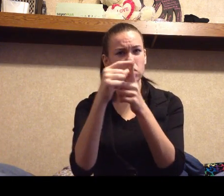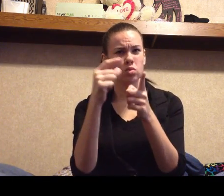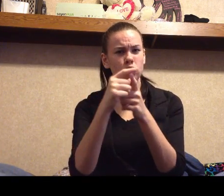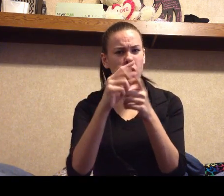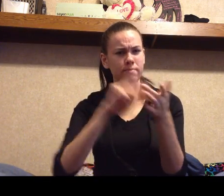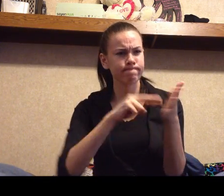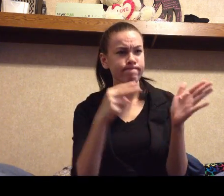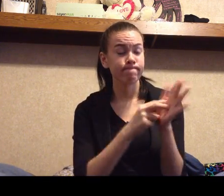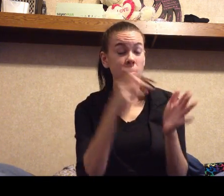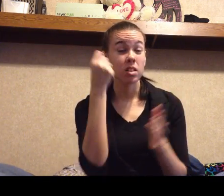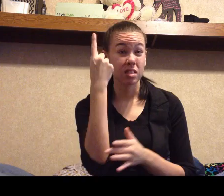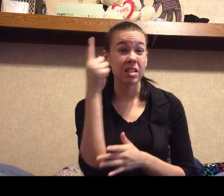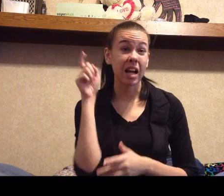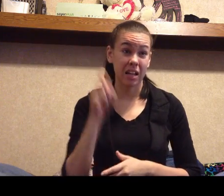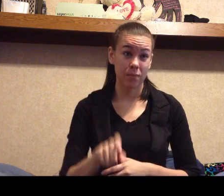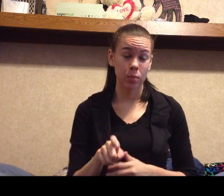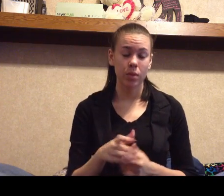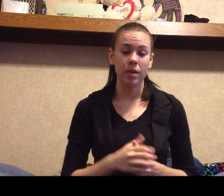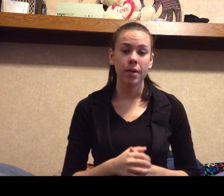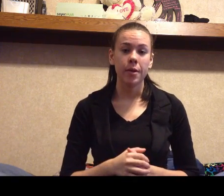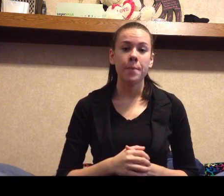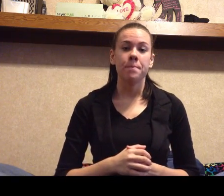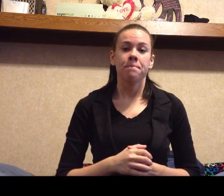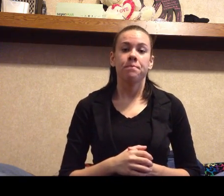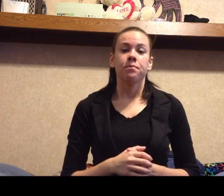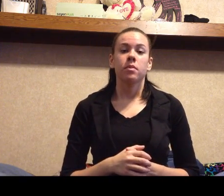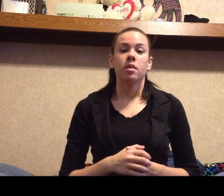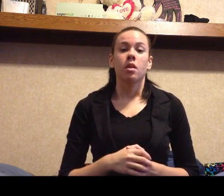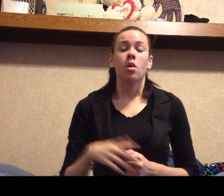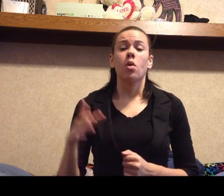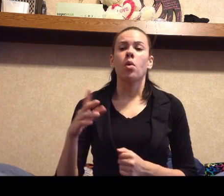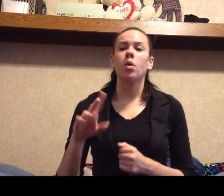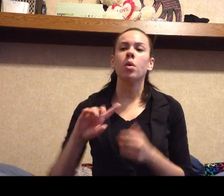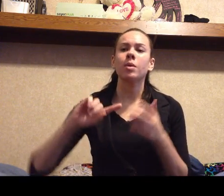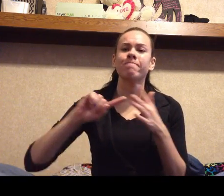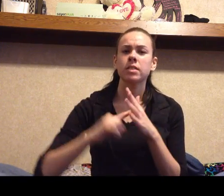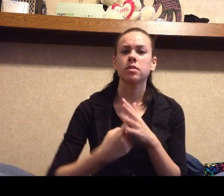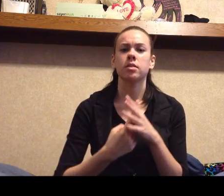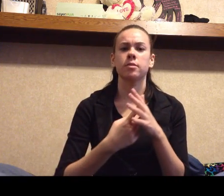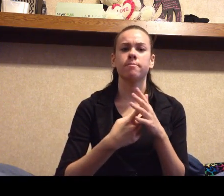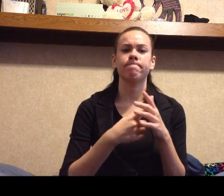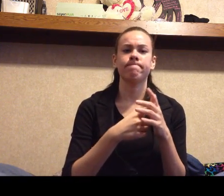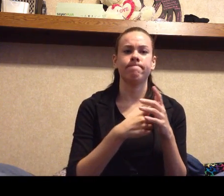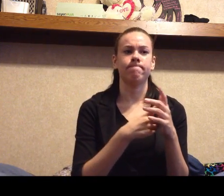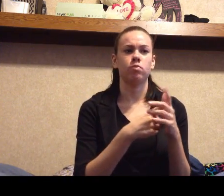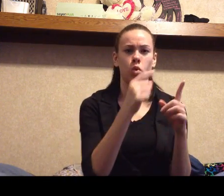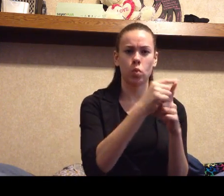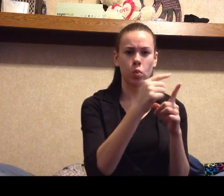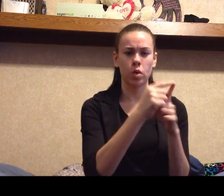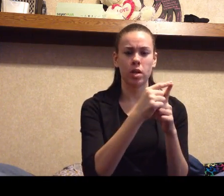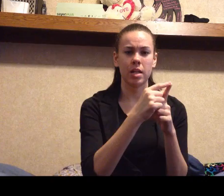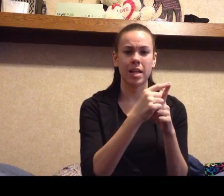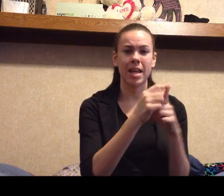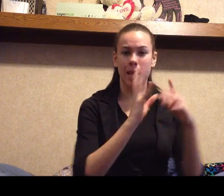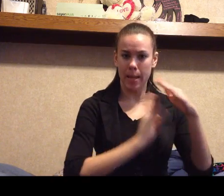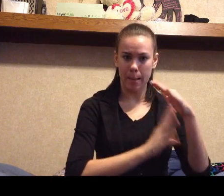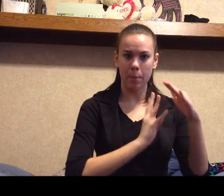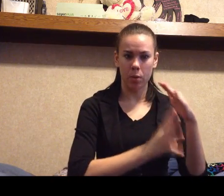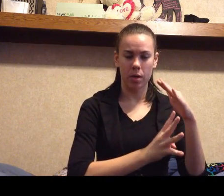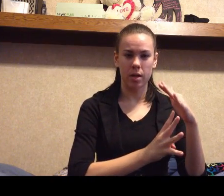within the USCIS system. Let's begin with the term immigrant. An immigrant, also called a